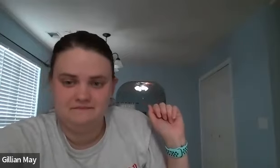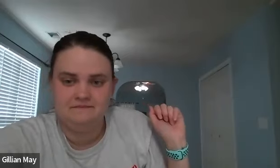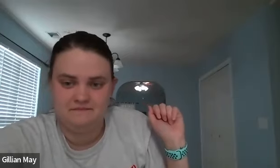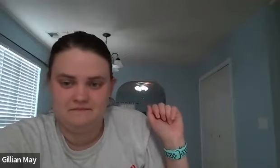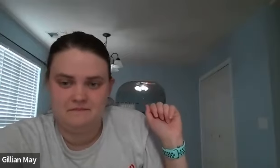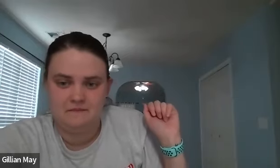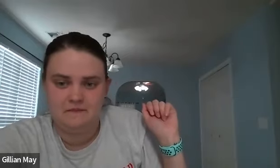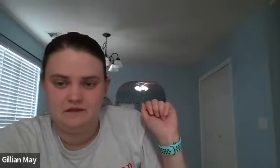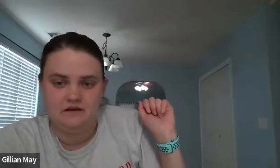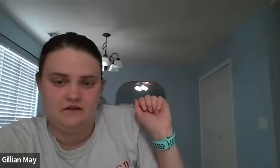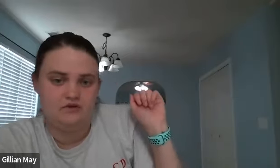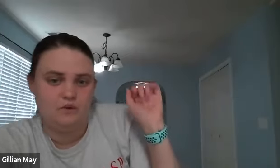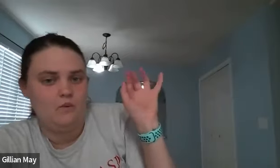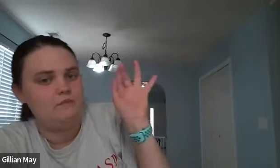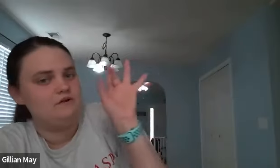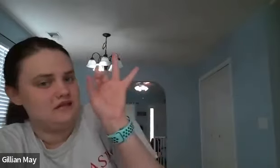All right, and I'll do it one more time.